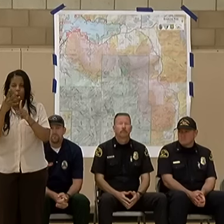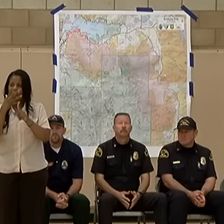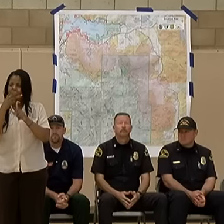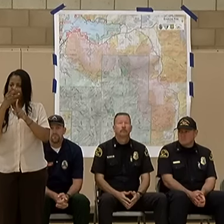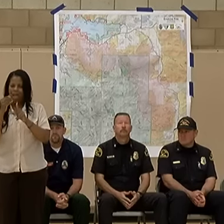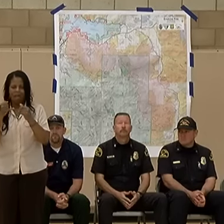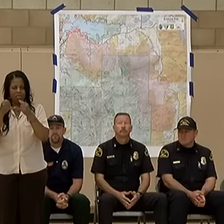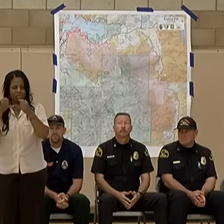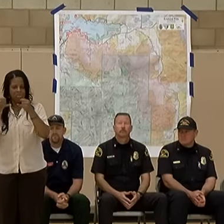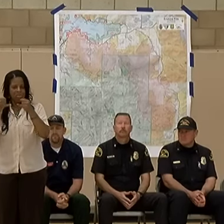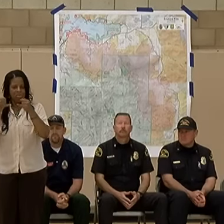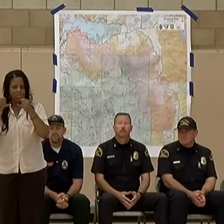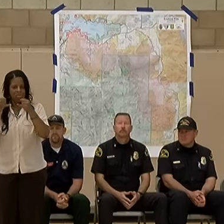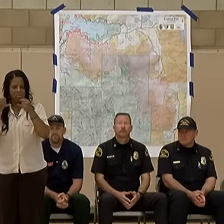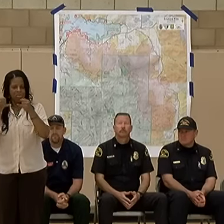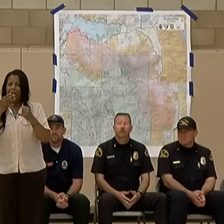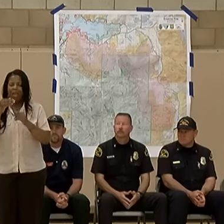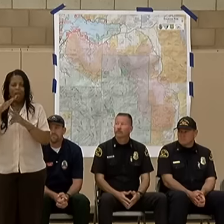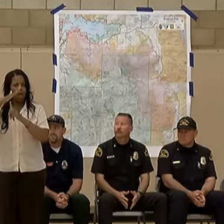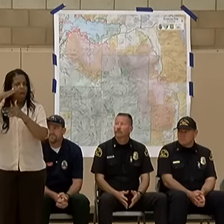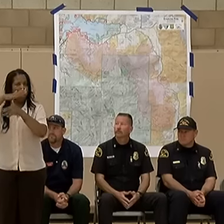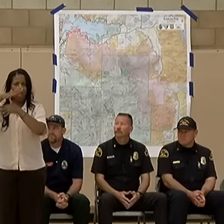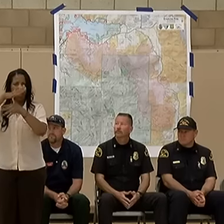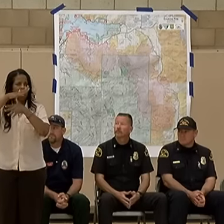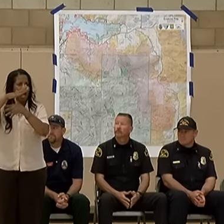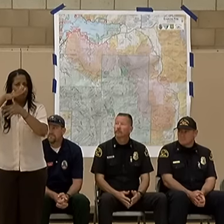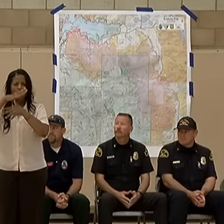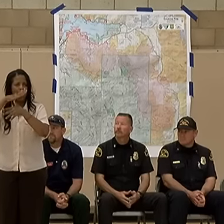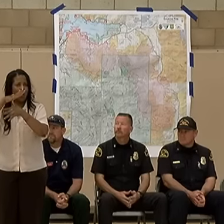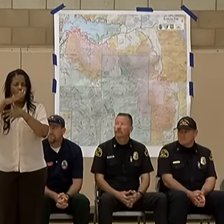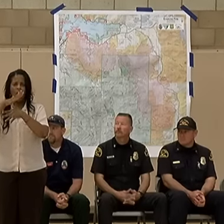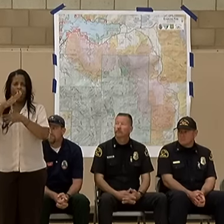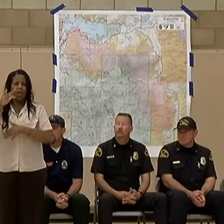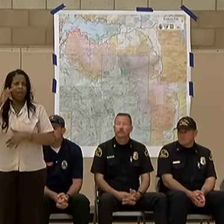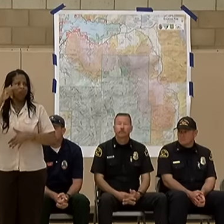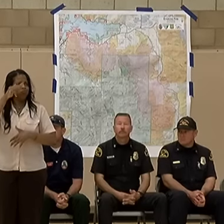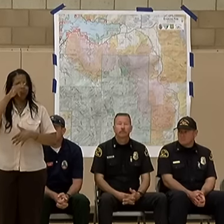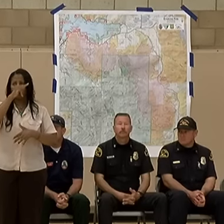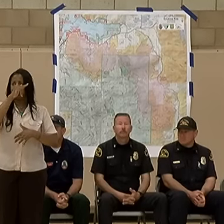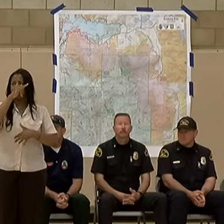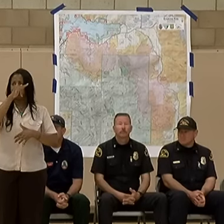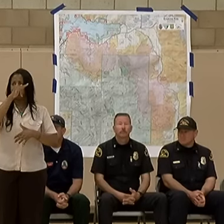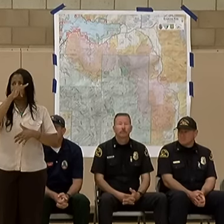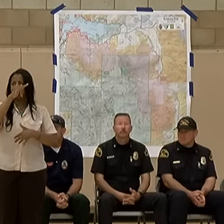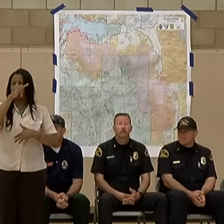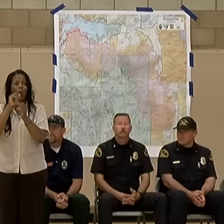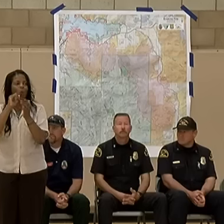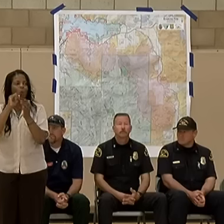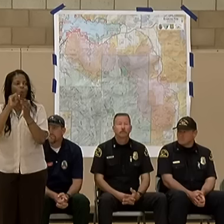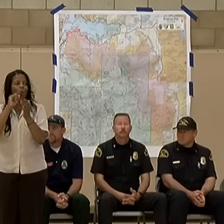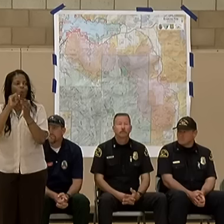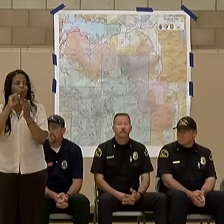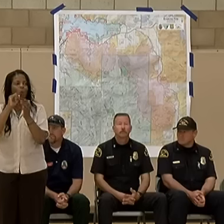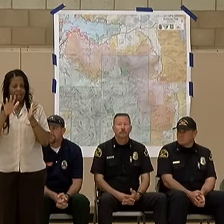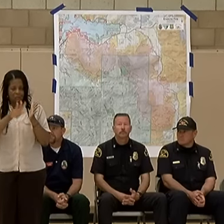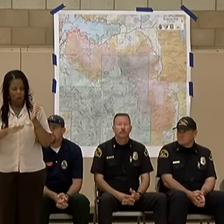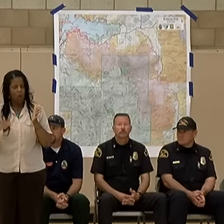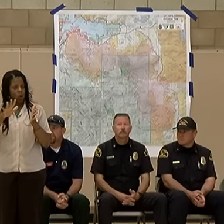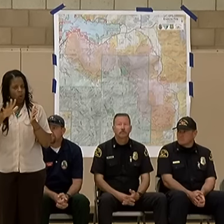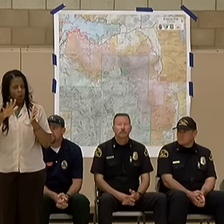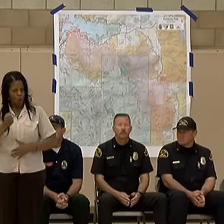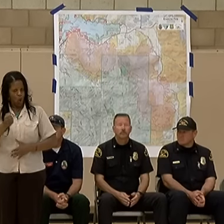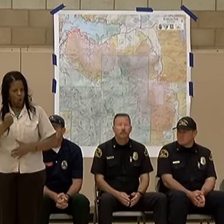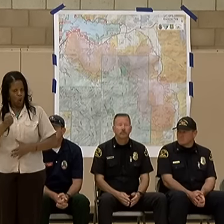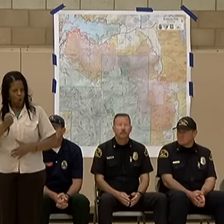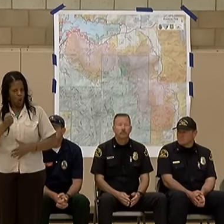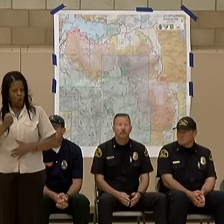and helicopters and air tankers and all that work that area. And as of tonight, it's holding very well. We have very few